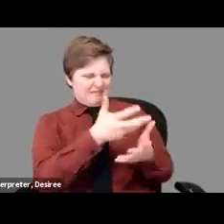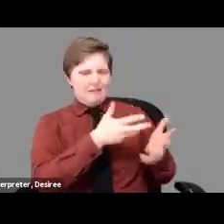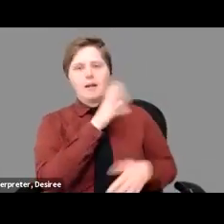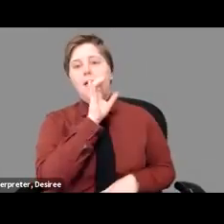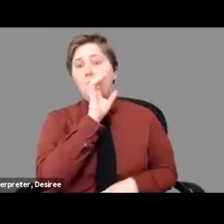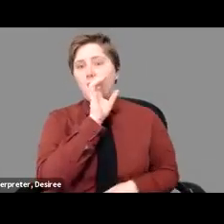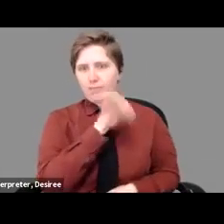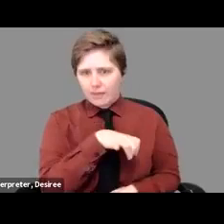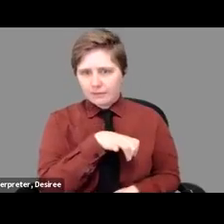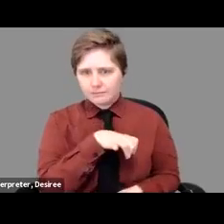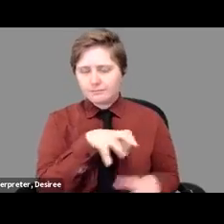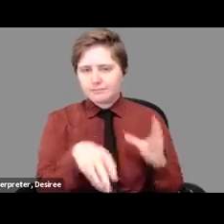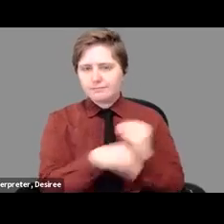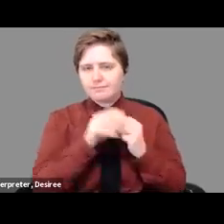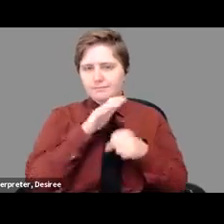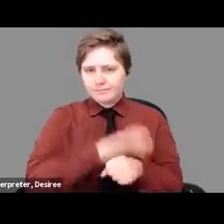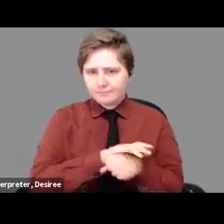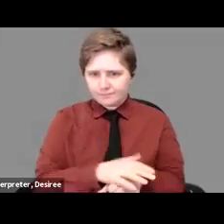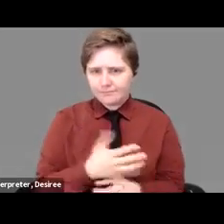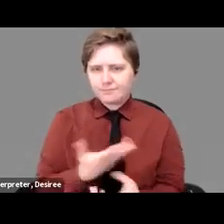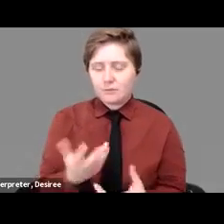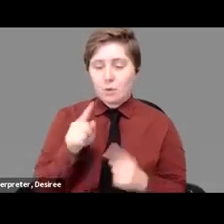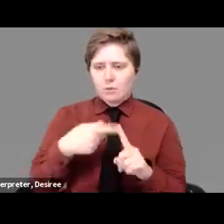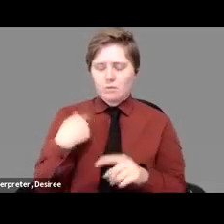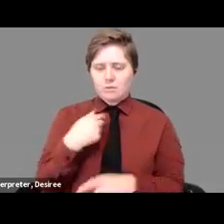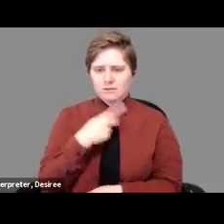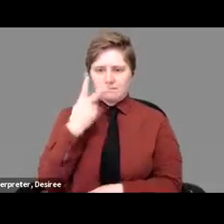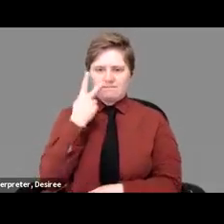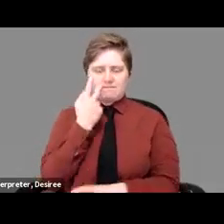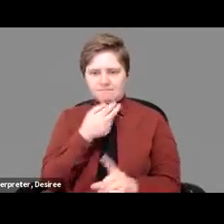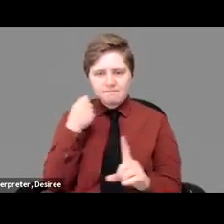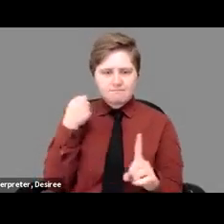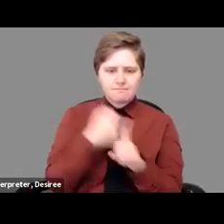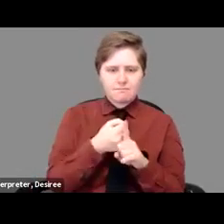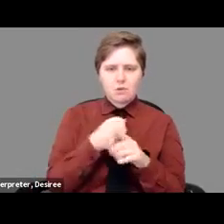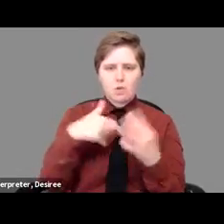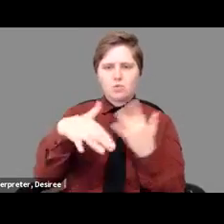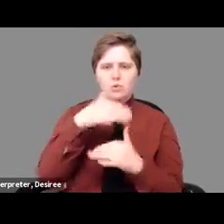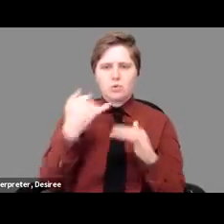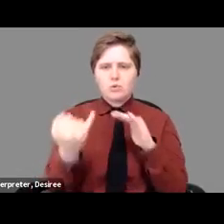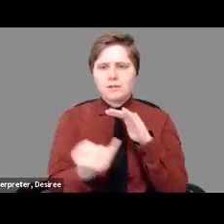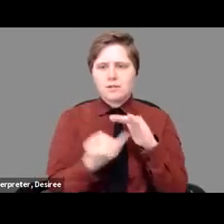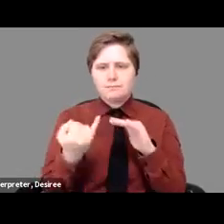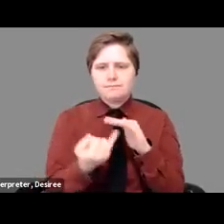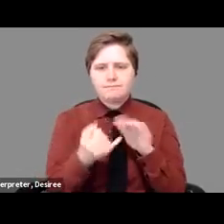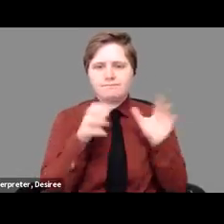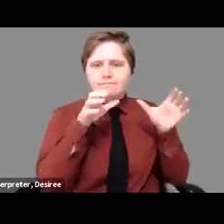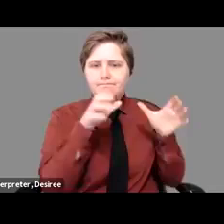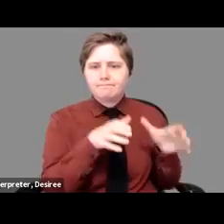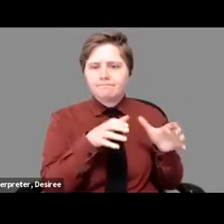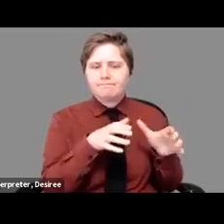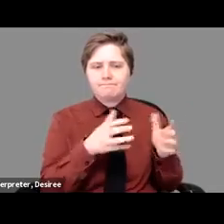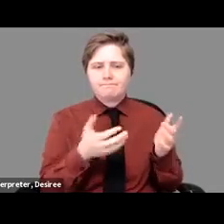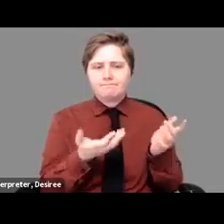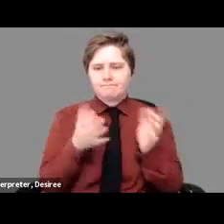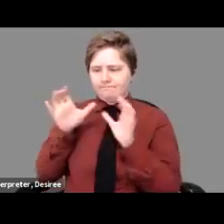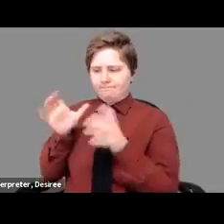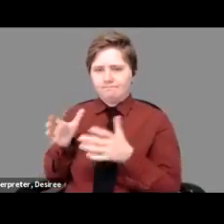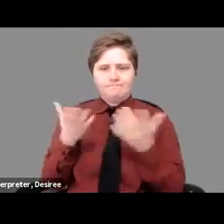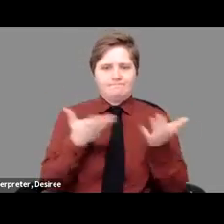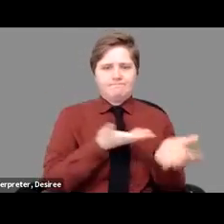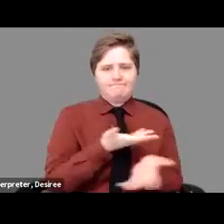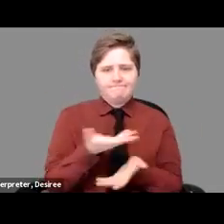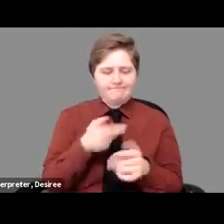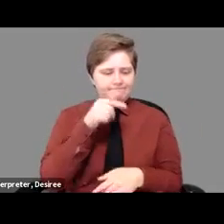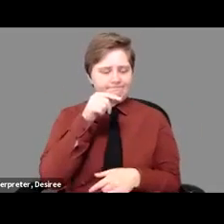So when we see the impact of social isolation, these individuals aren't able to go and